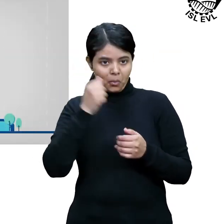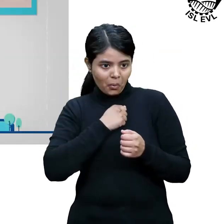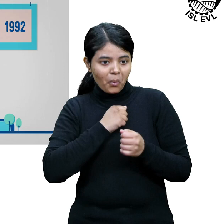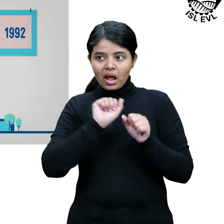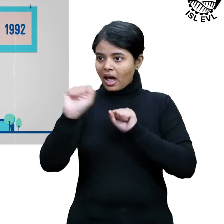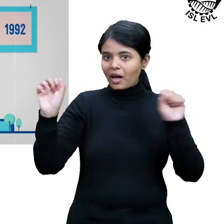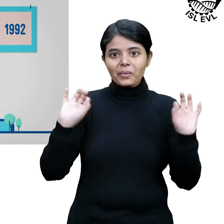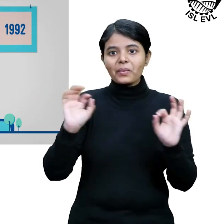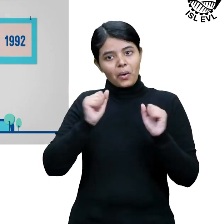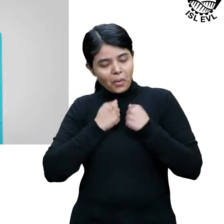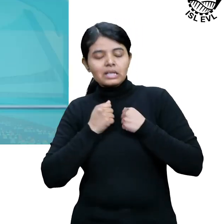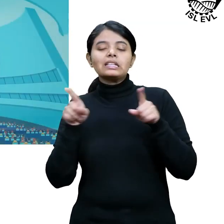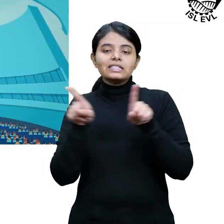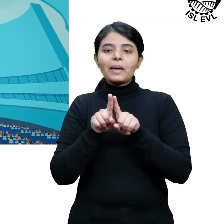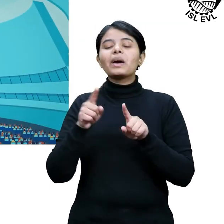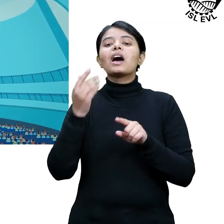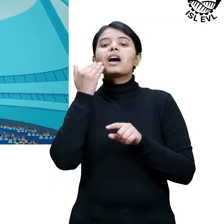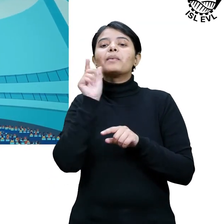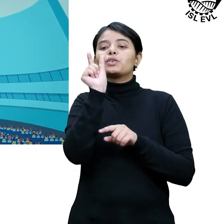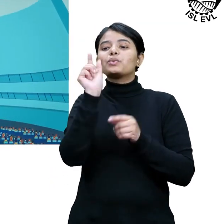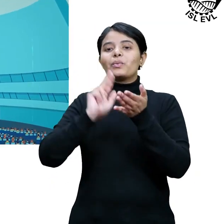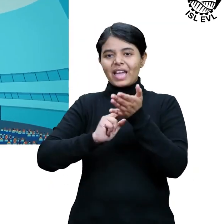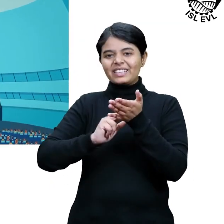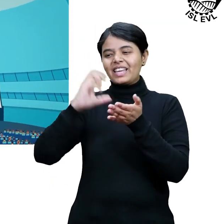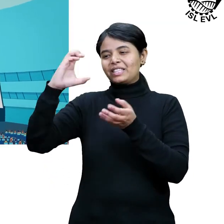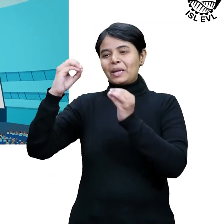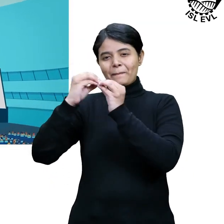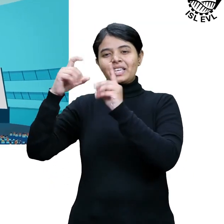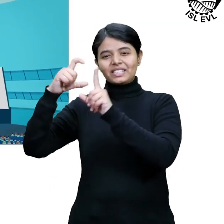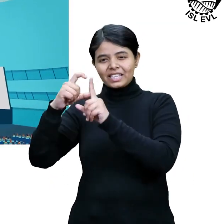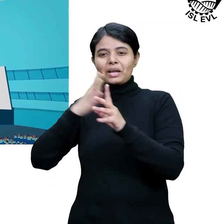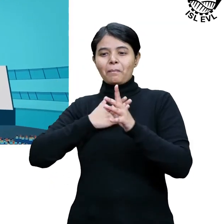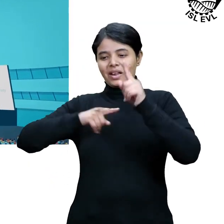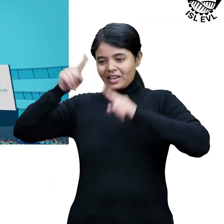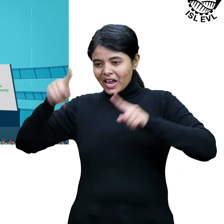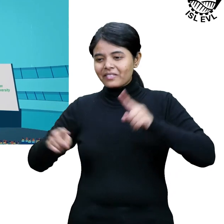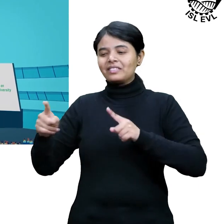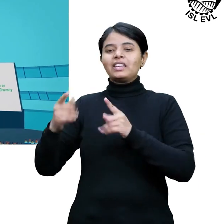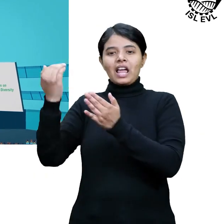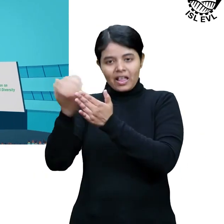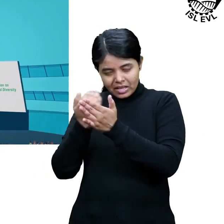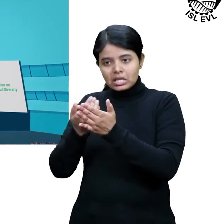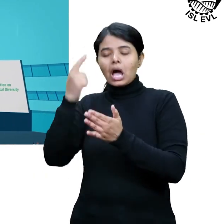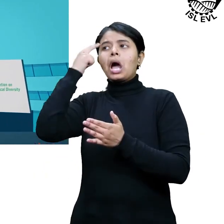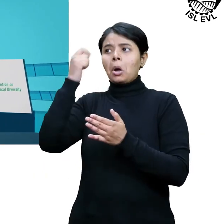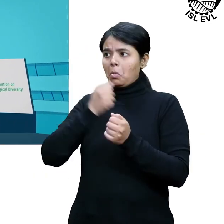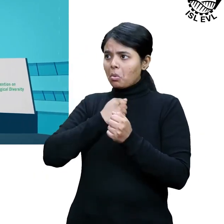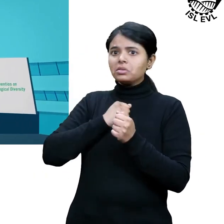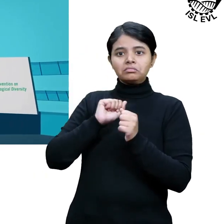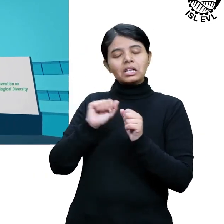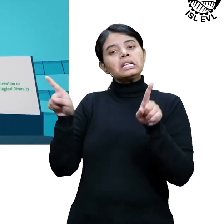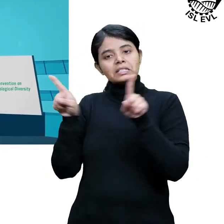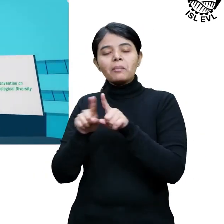in 1992 when the United Nations adopted the CBD, the Convention on Biological